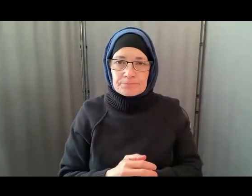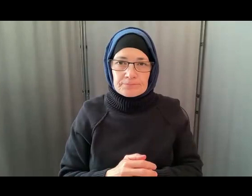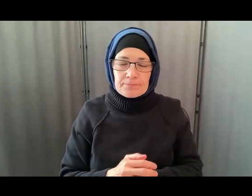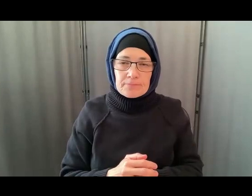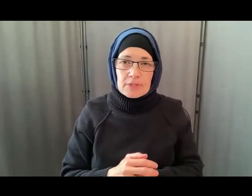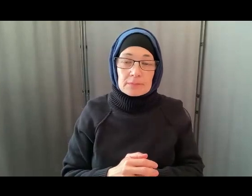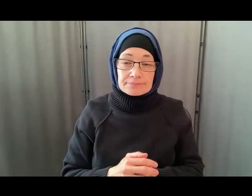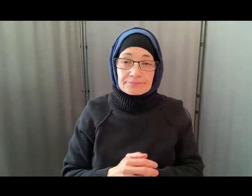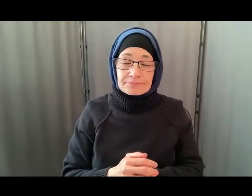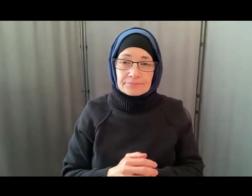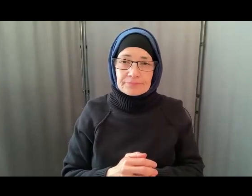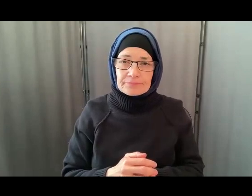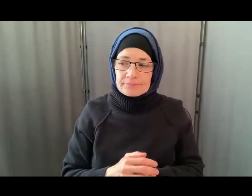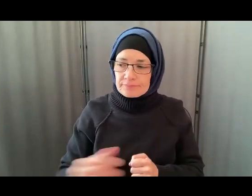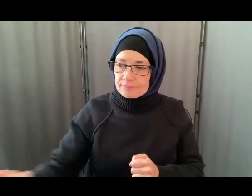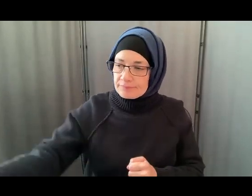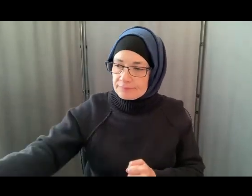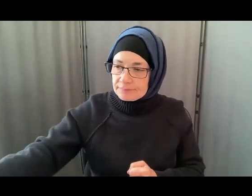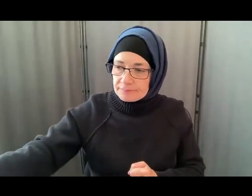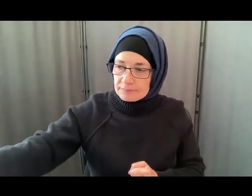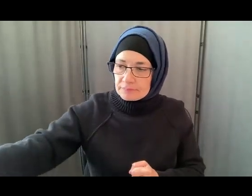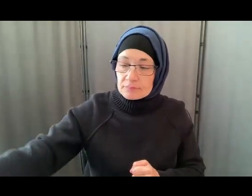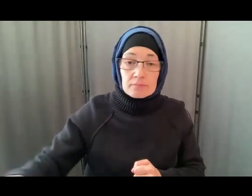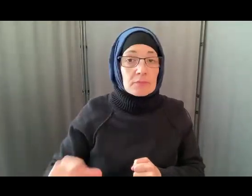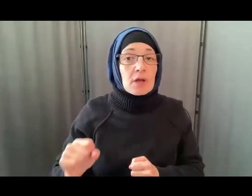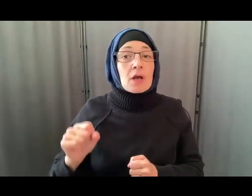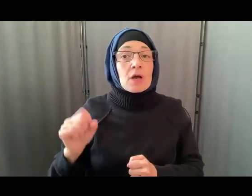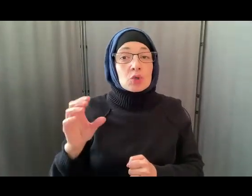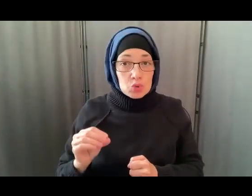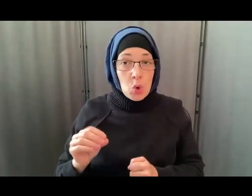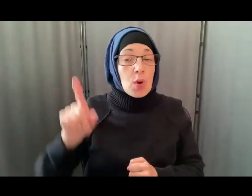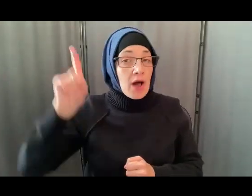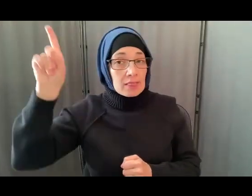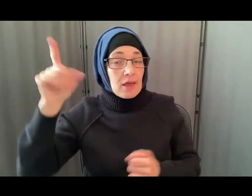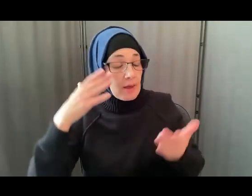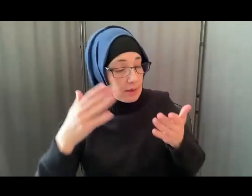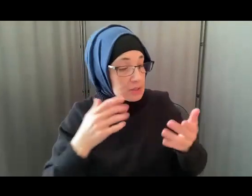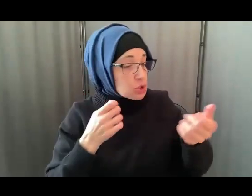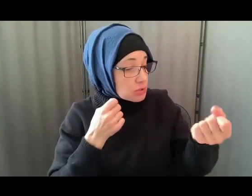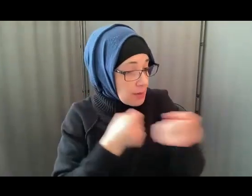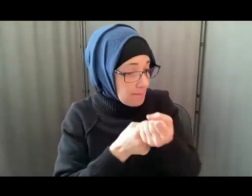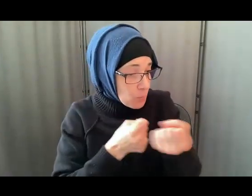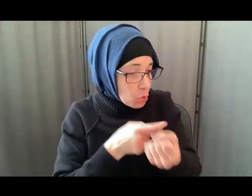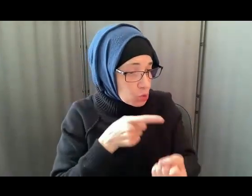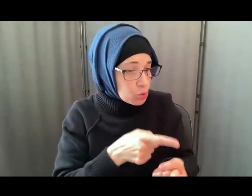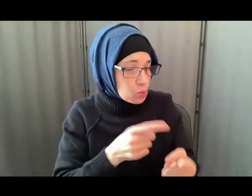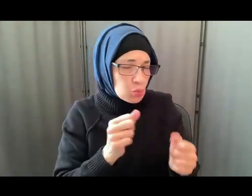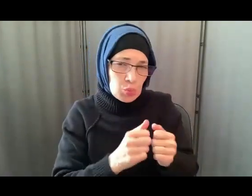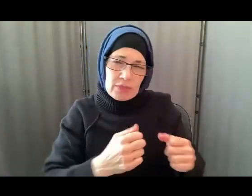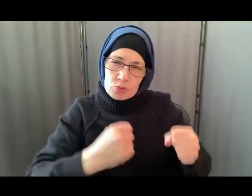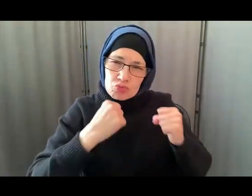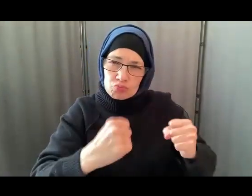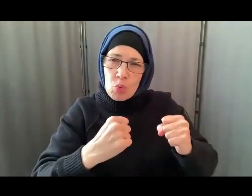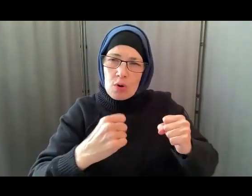And then, and so that Allah may support you with a mighty victory.